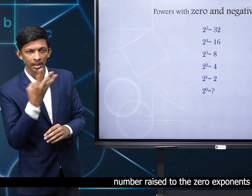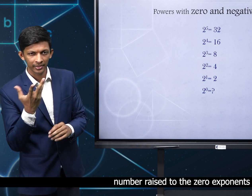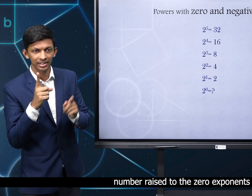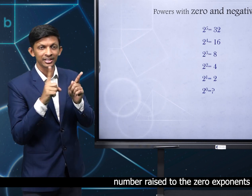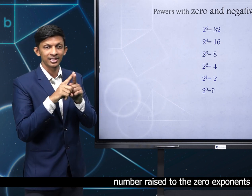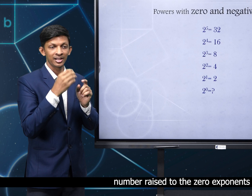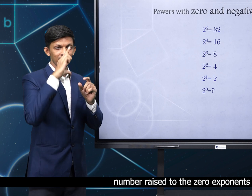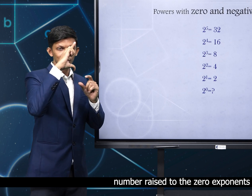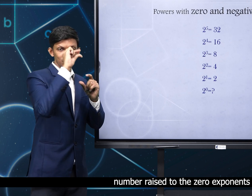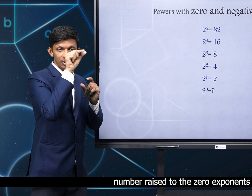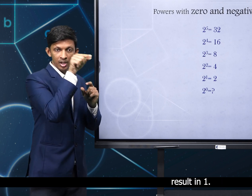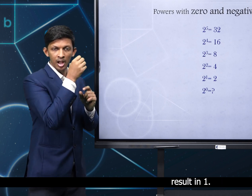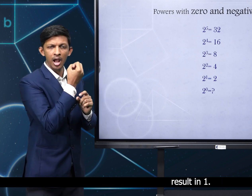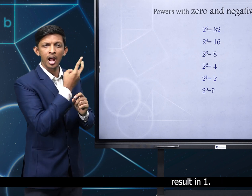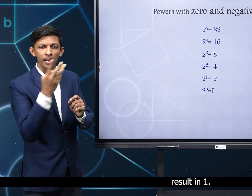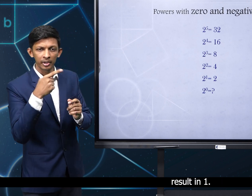0 exponents must result in 1.